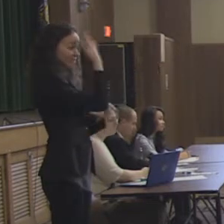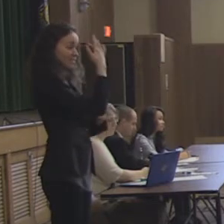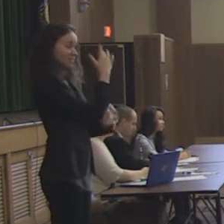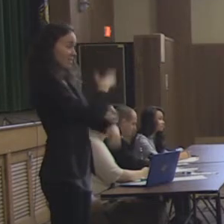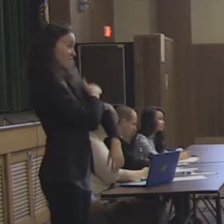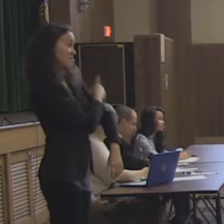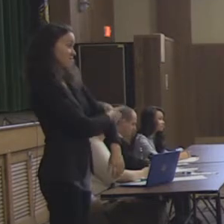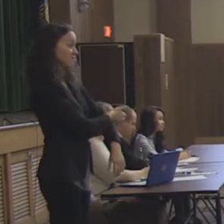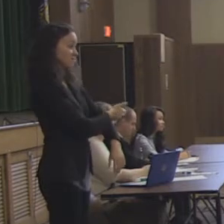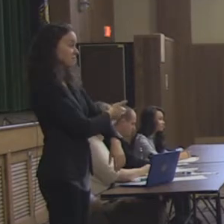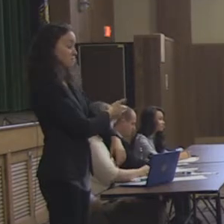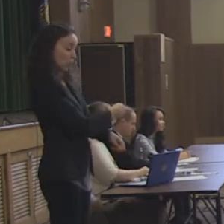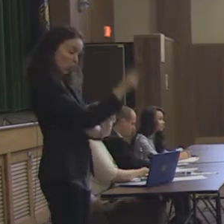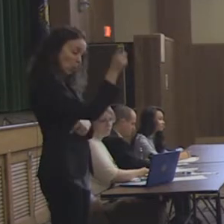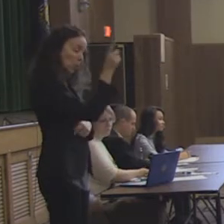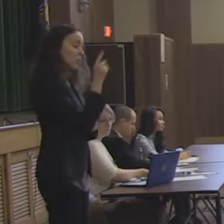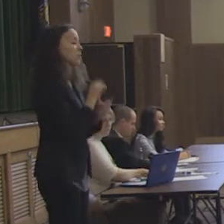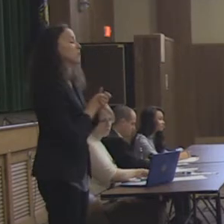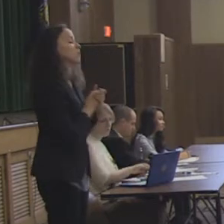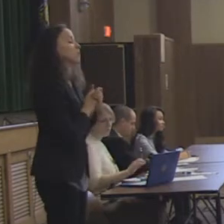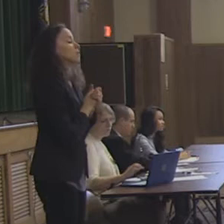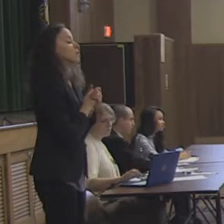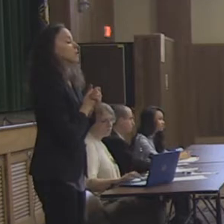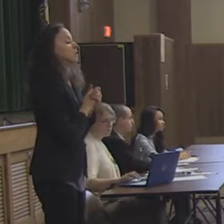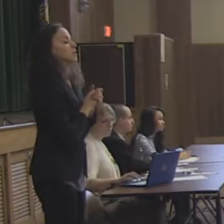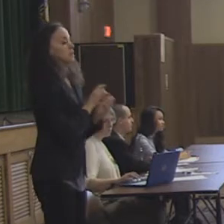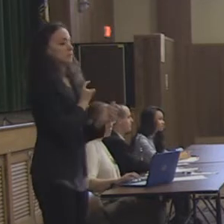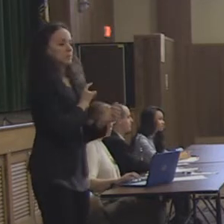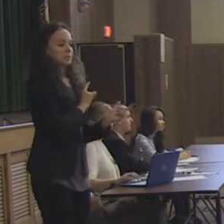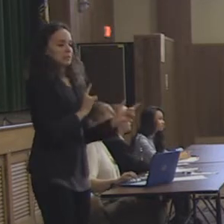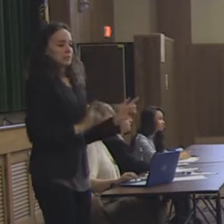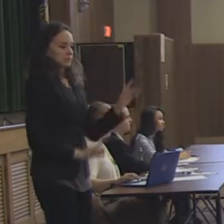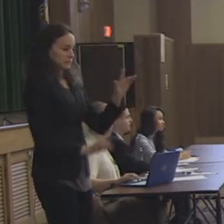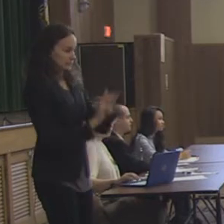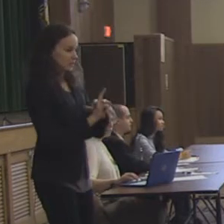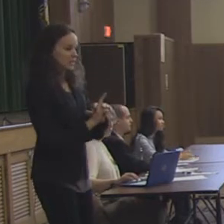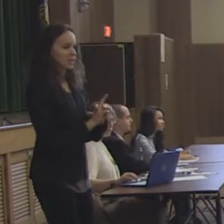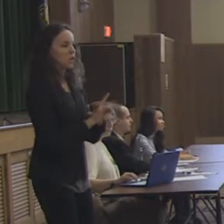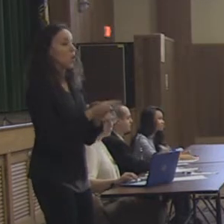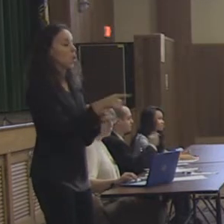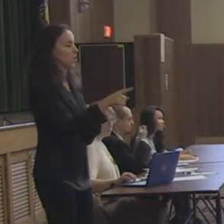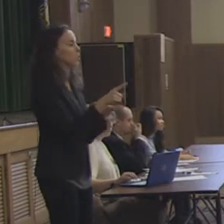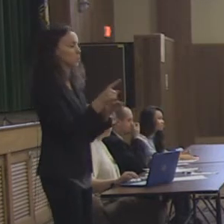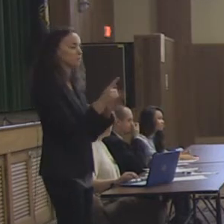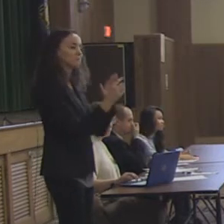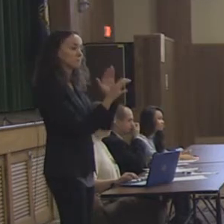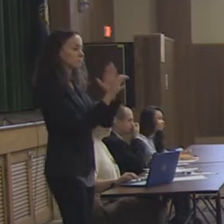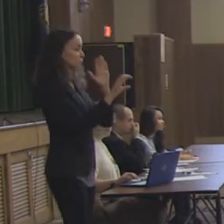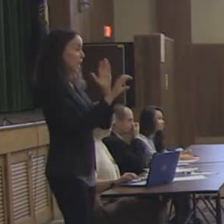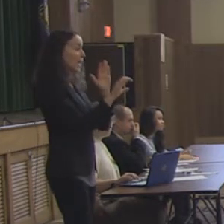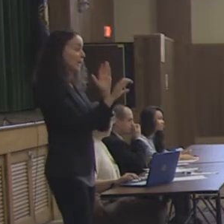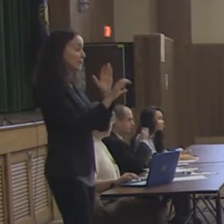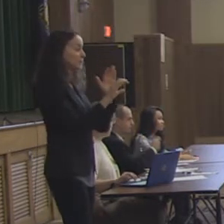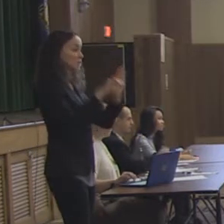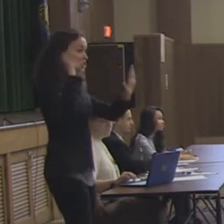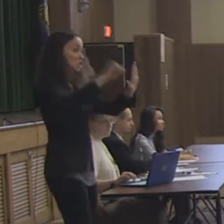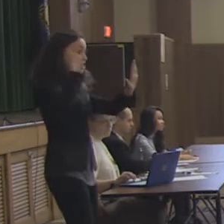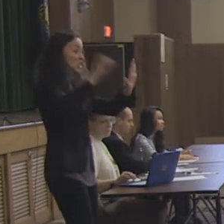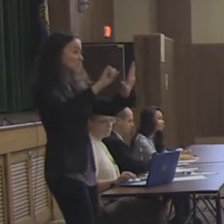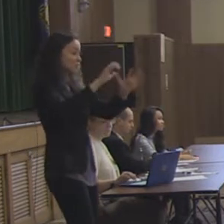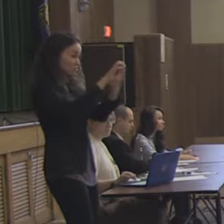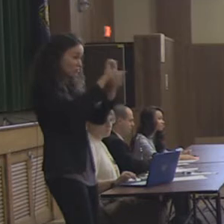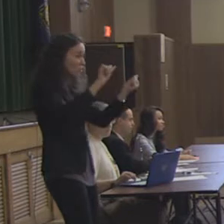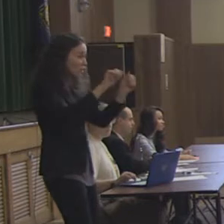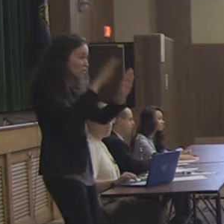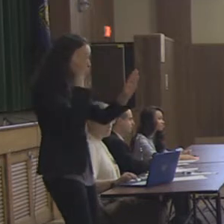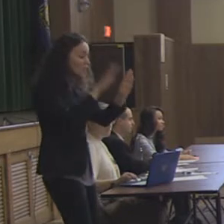from. And the police came and said no, because he committed a crime, he was destroying the door, they